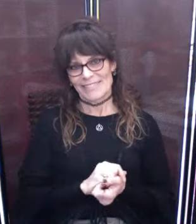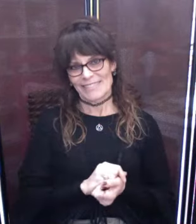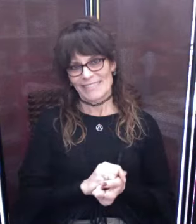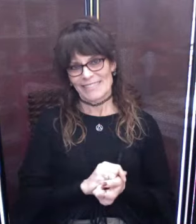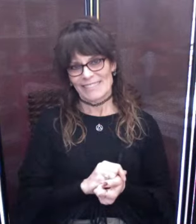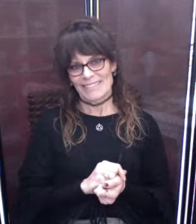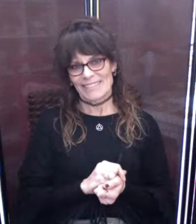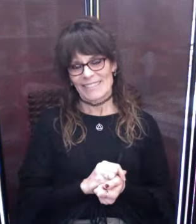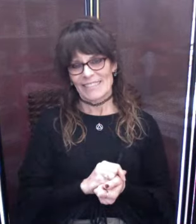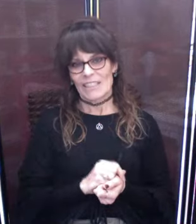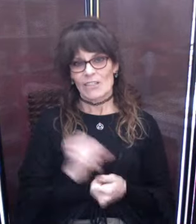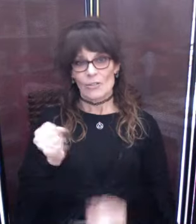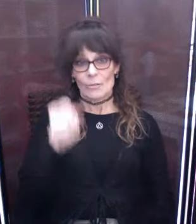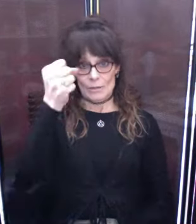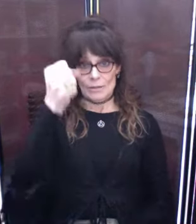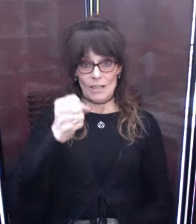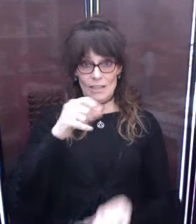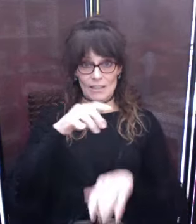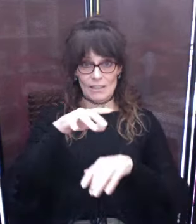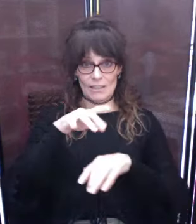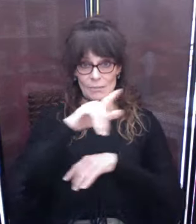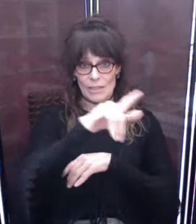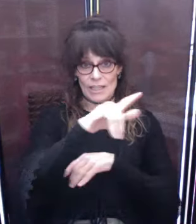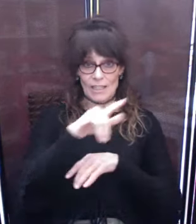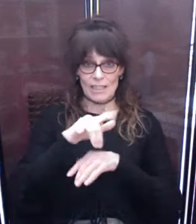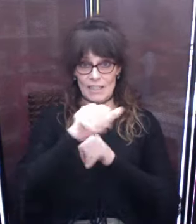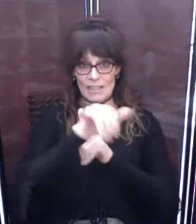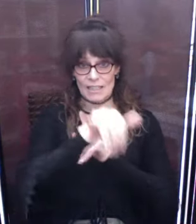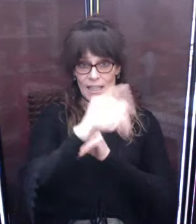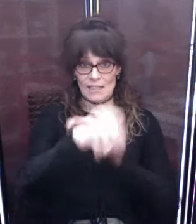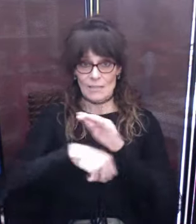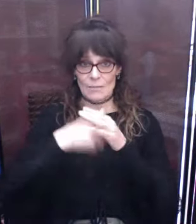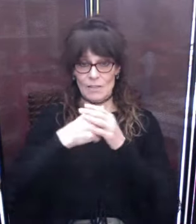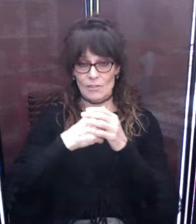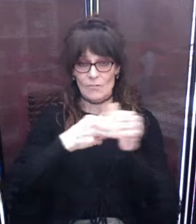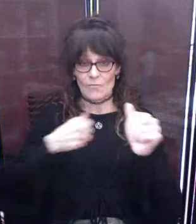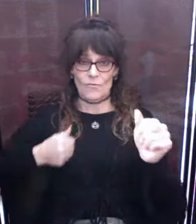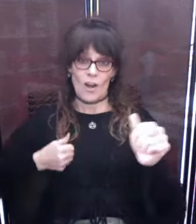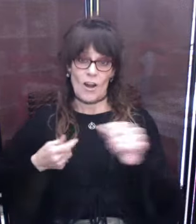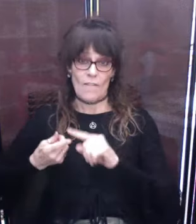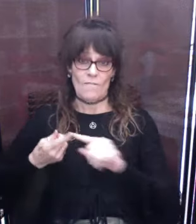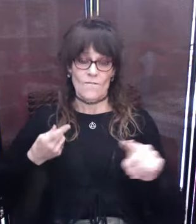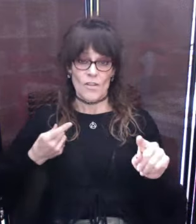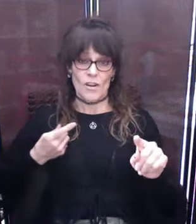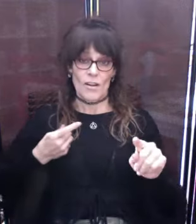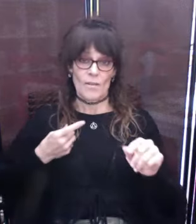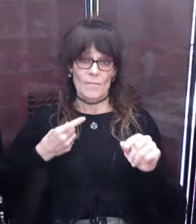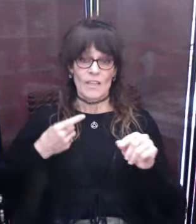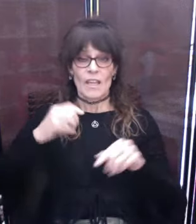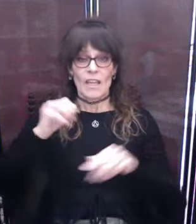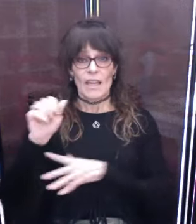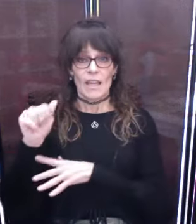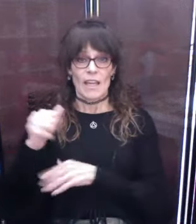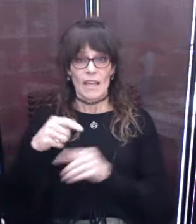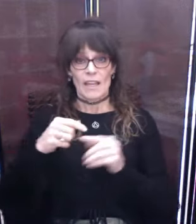So he puts me on this plane and I spend a semester away from all those things, away from my sponsor, away from AA meetings. And while